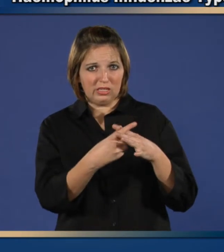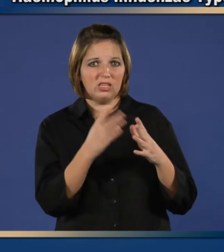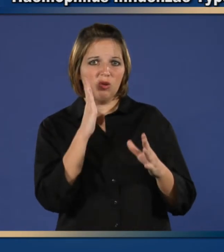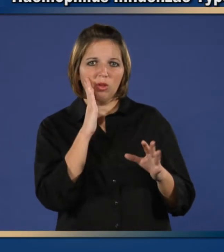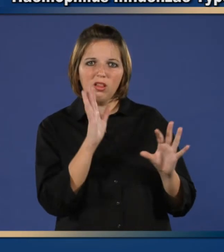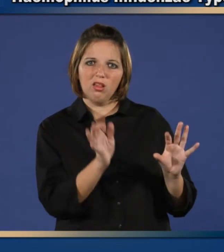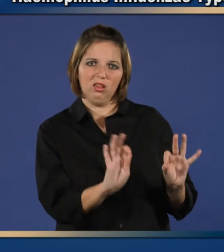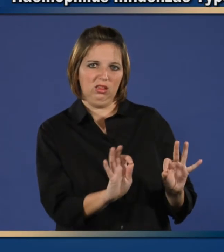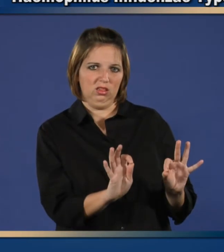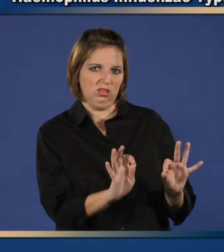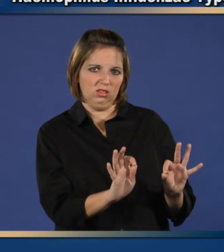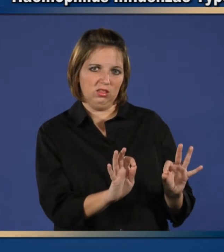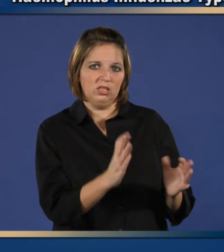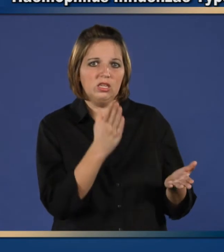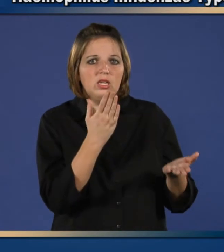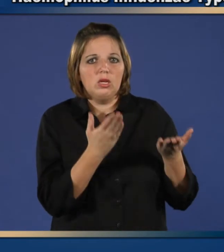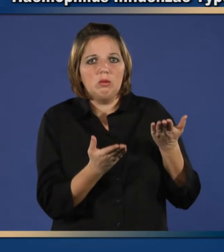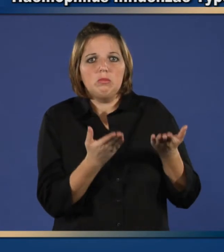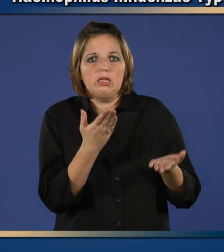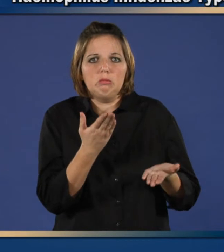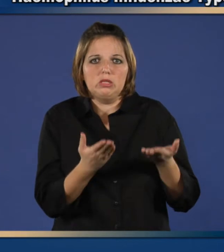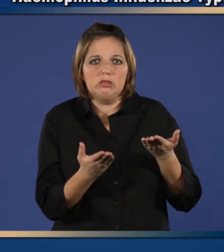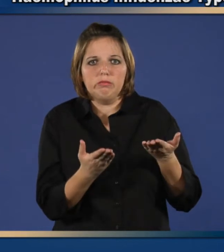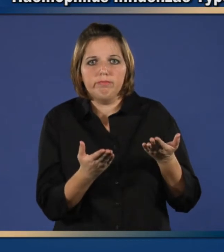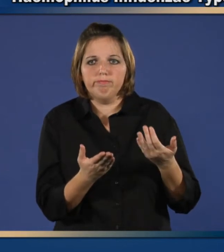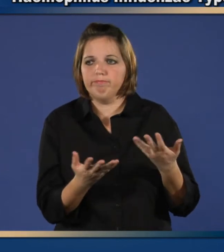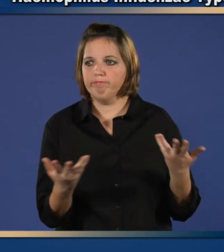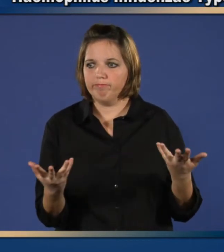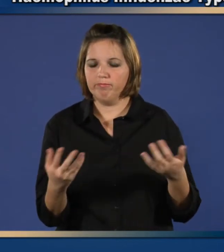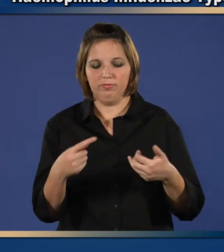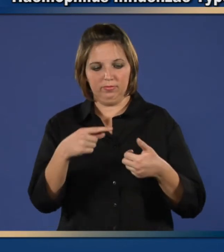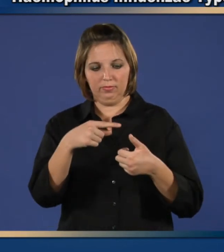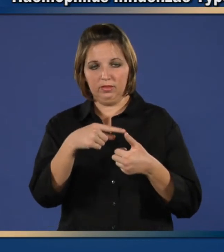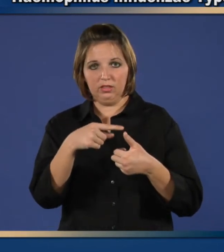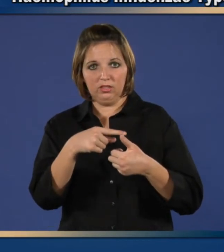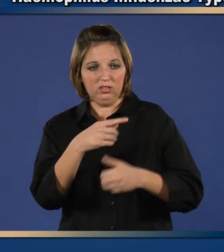Mild problems: redness, warmth,